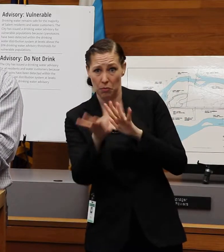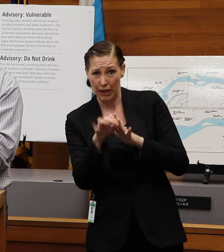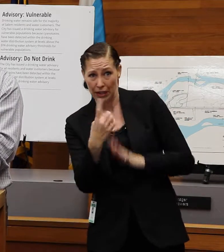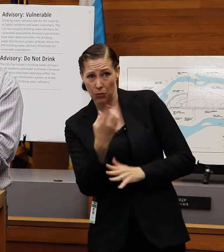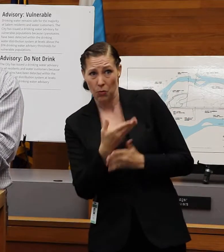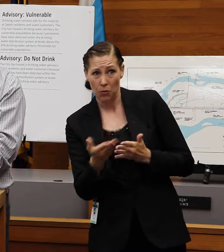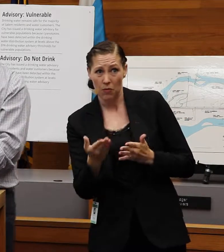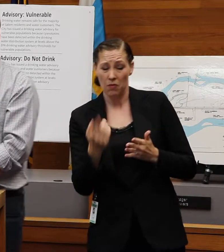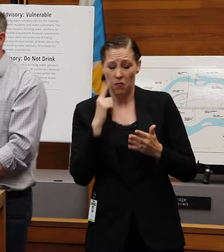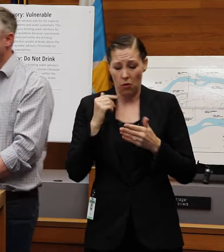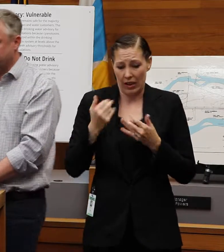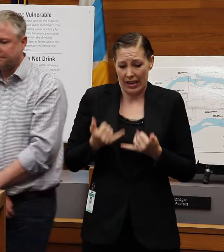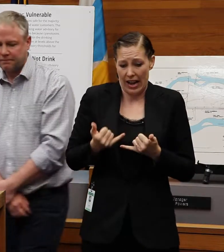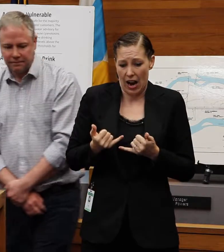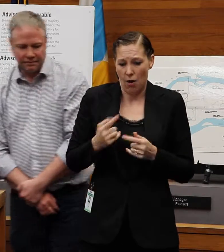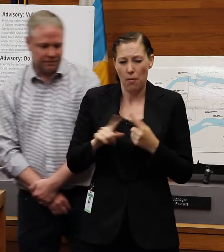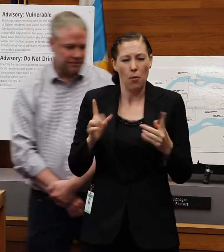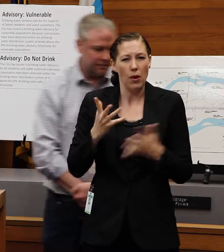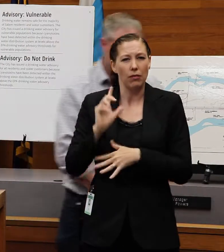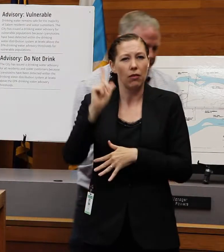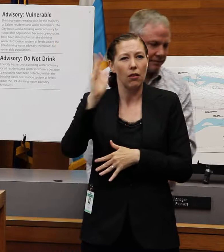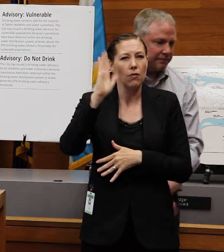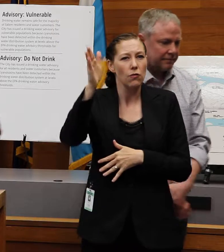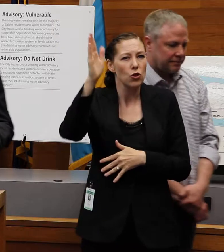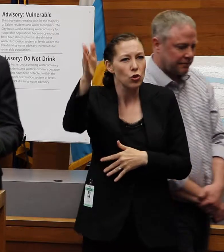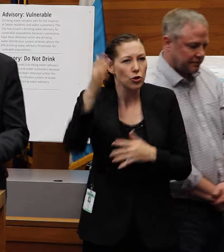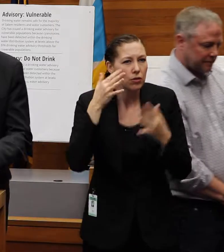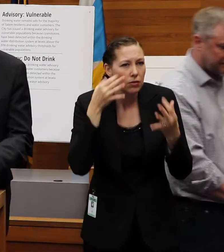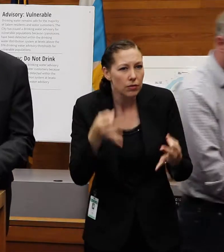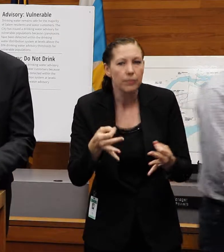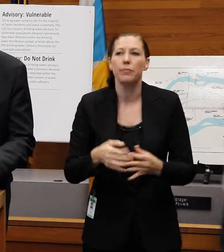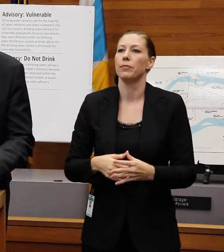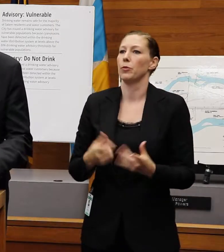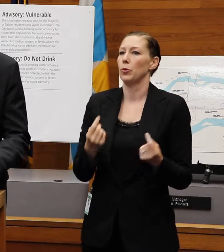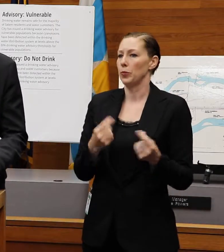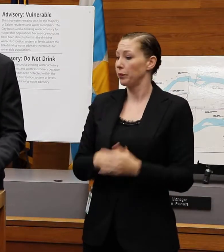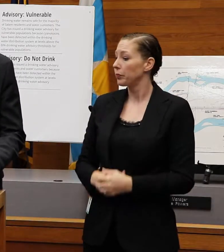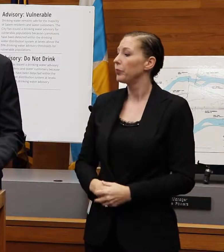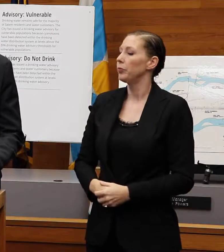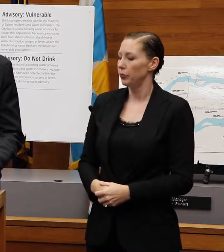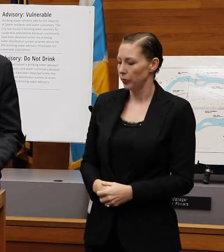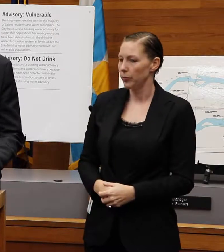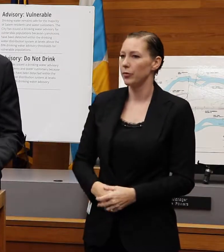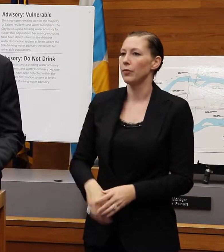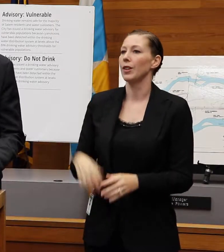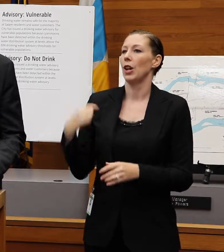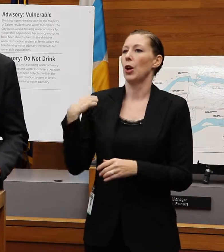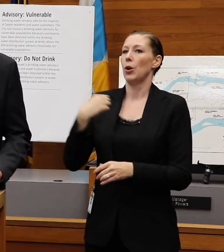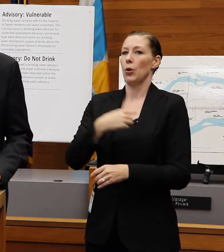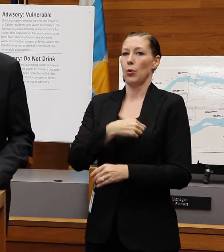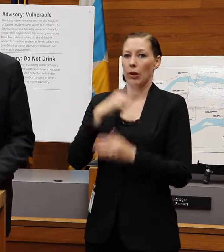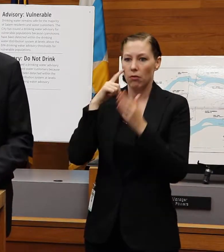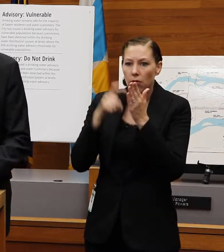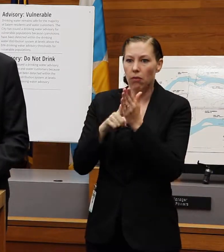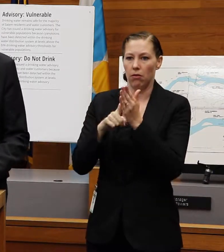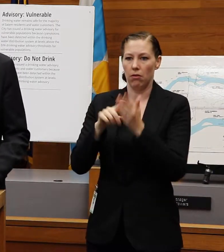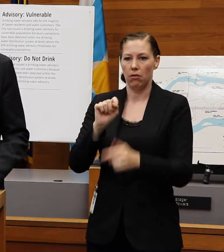your long term solution? Perhaps Peter's help. Since we first started detecting the toxins, we've